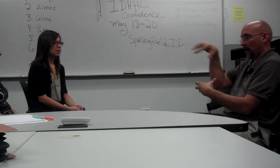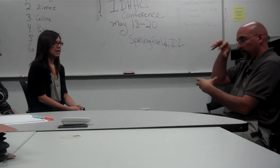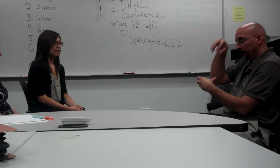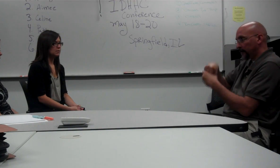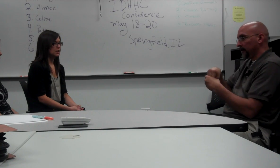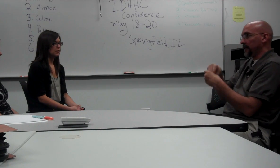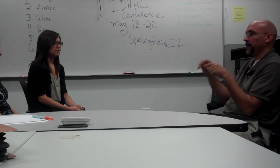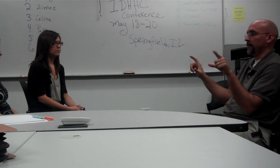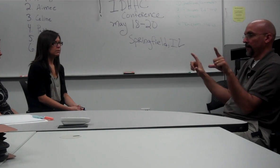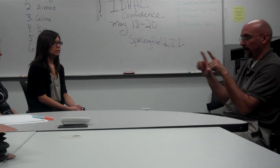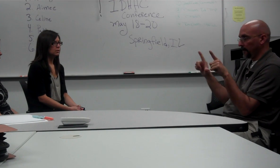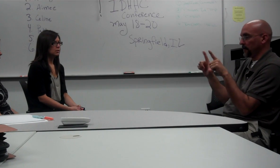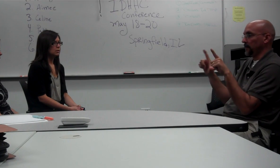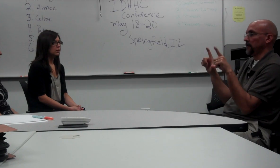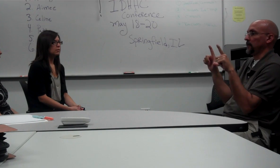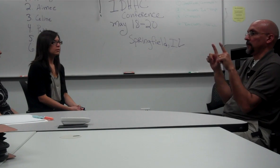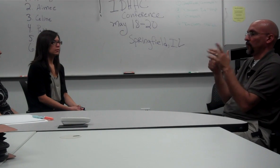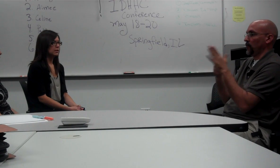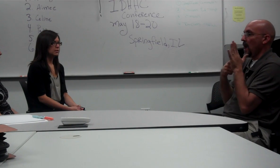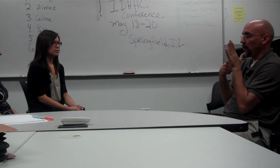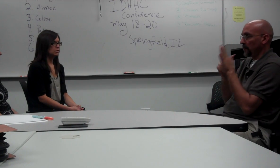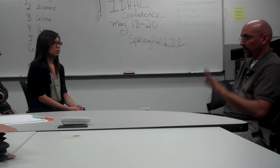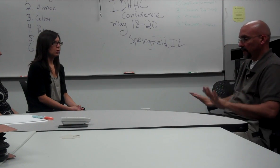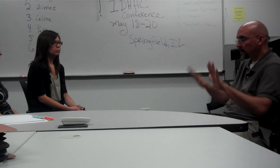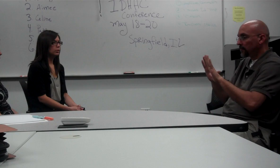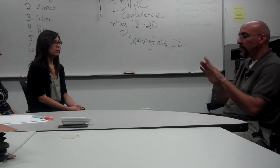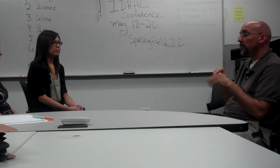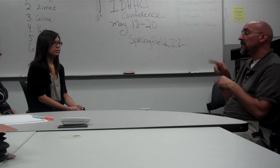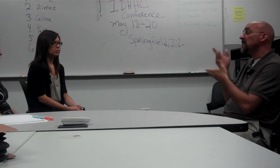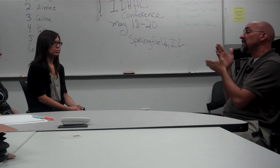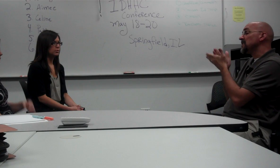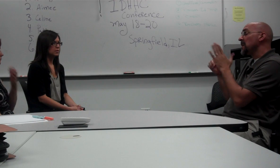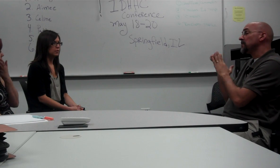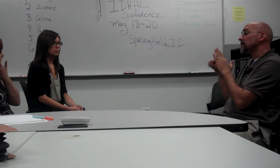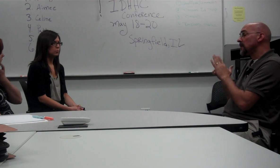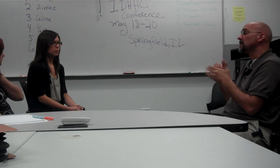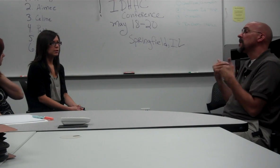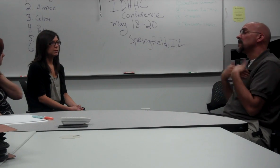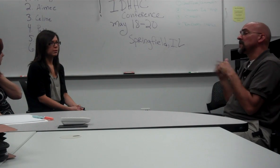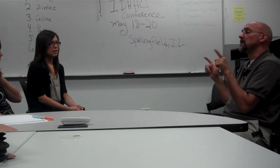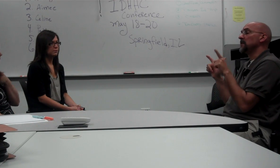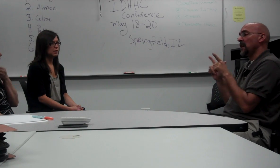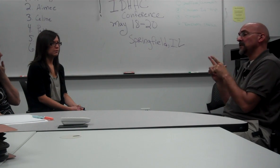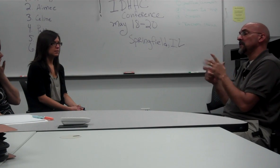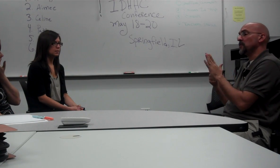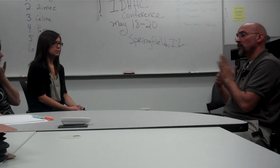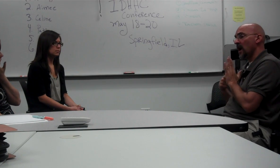which they have to have the license. All required interpreters in the Illinois working area have to have this